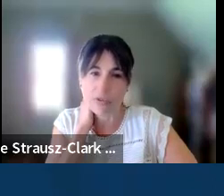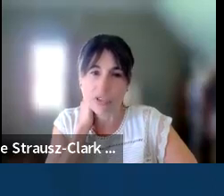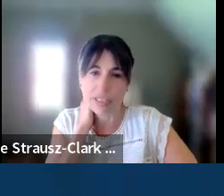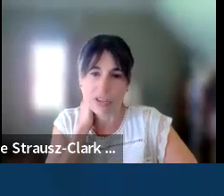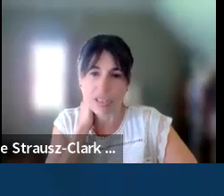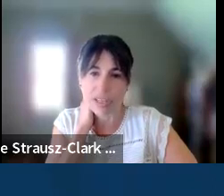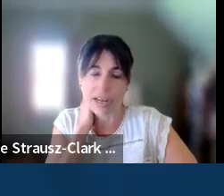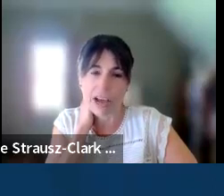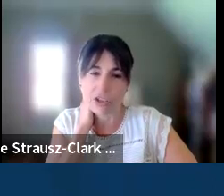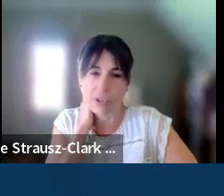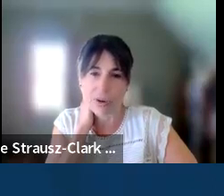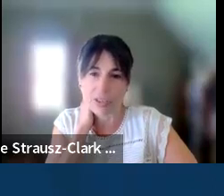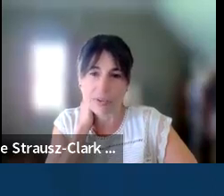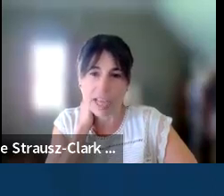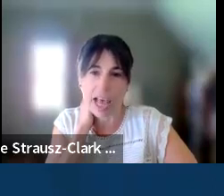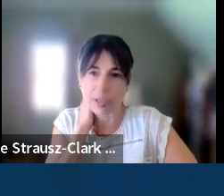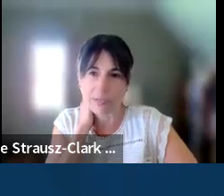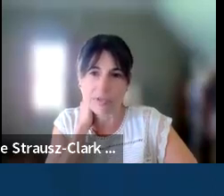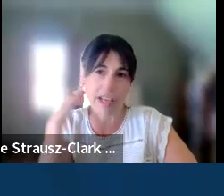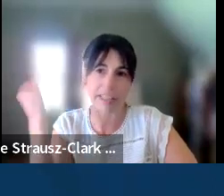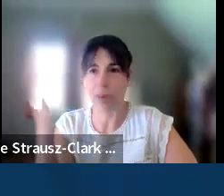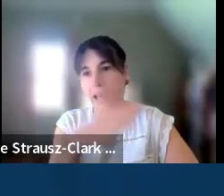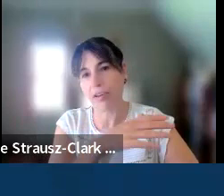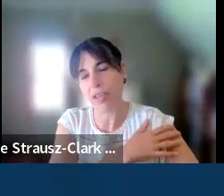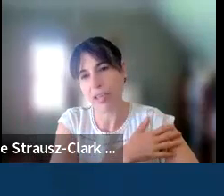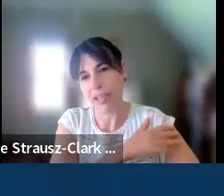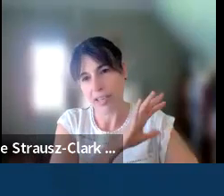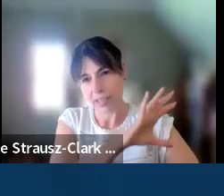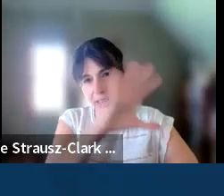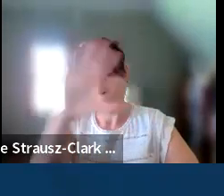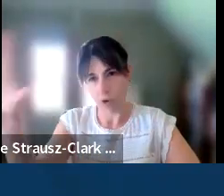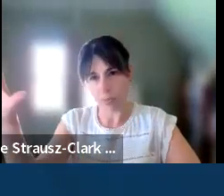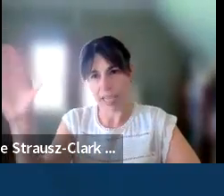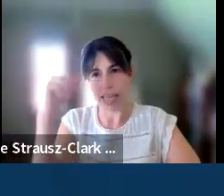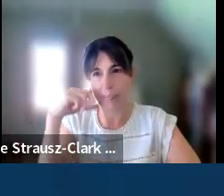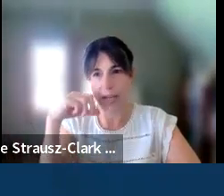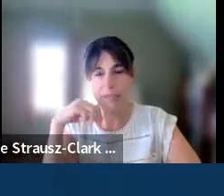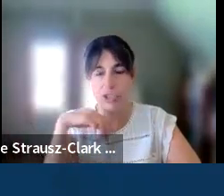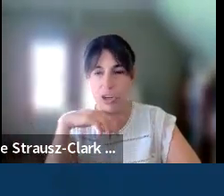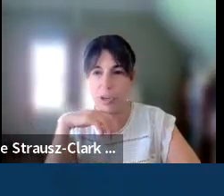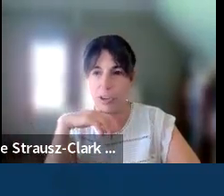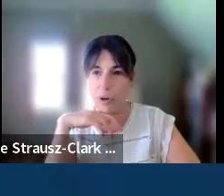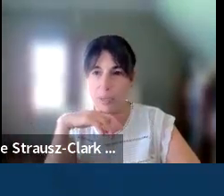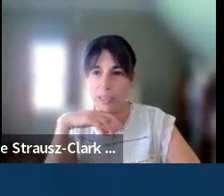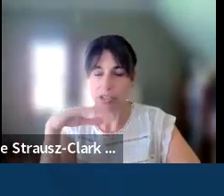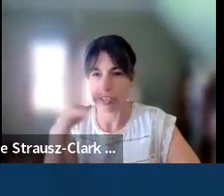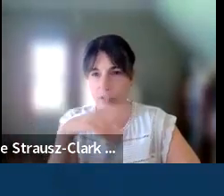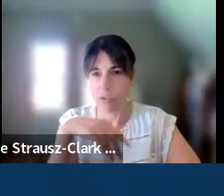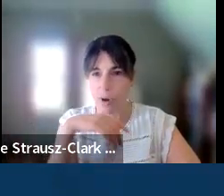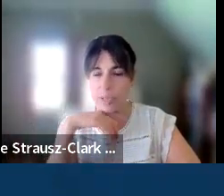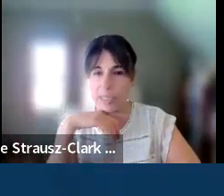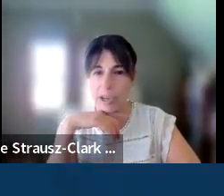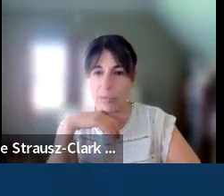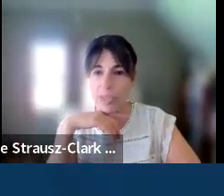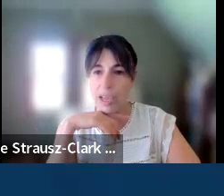also future discussions on how to address those gaps, reflecting back on the work plan that Betsy was showing you just a